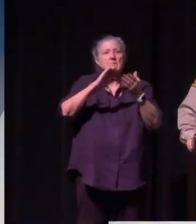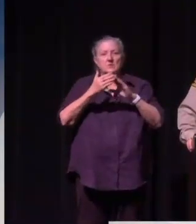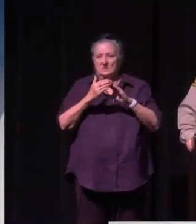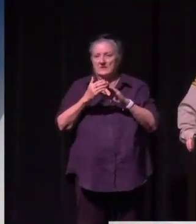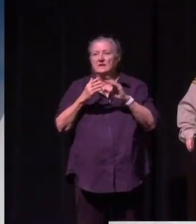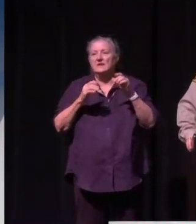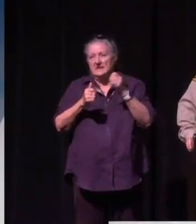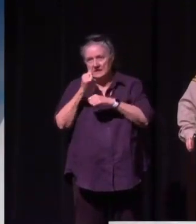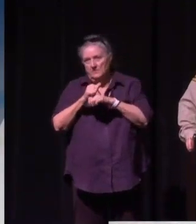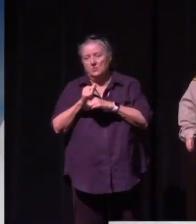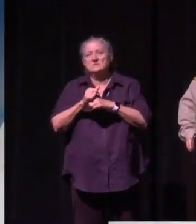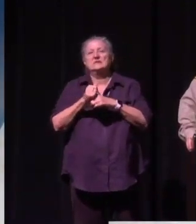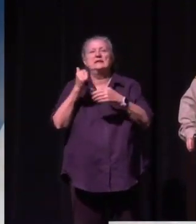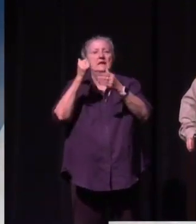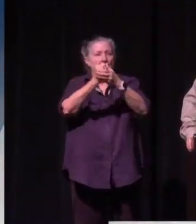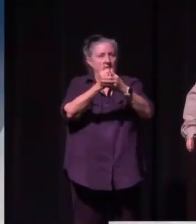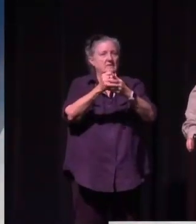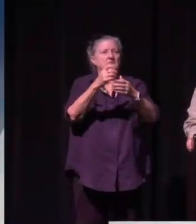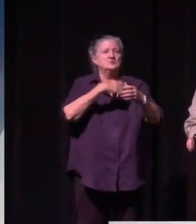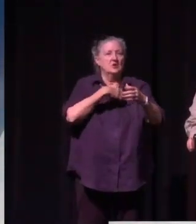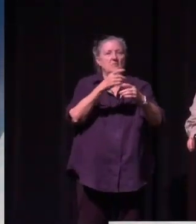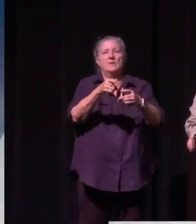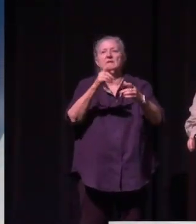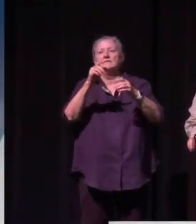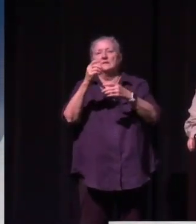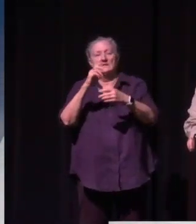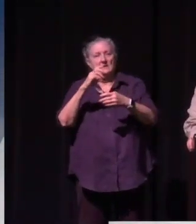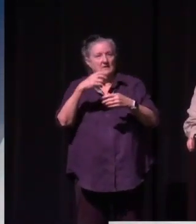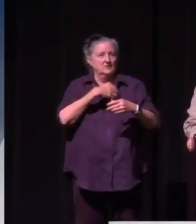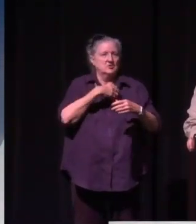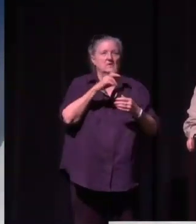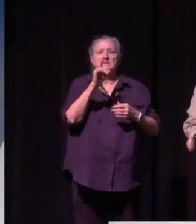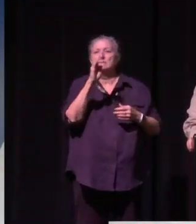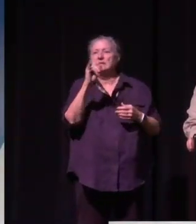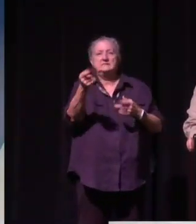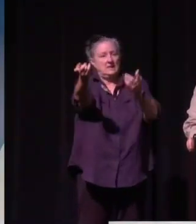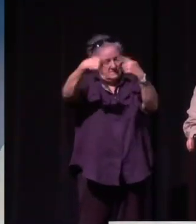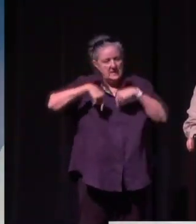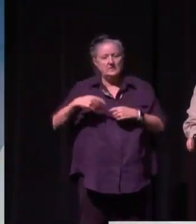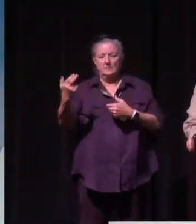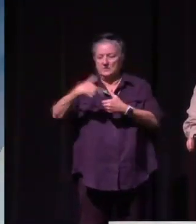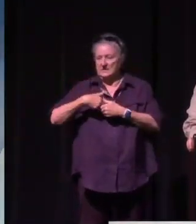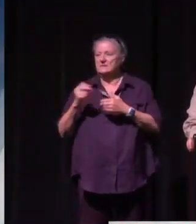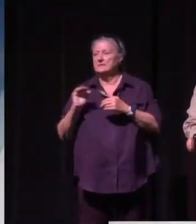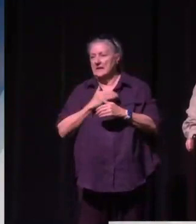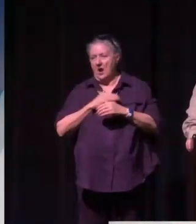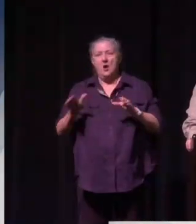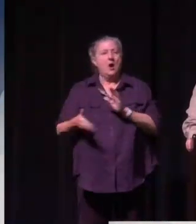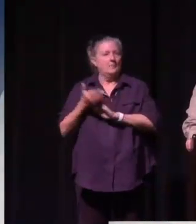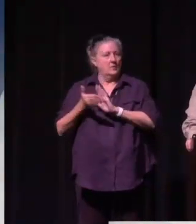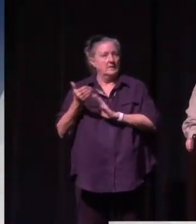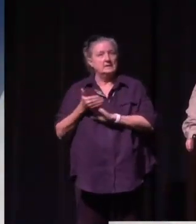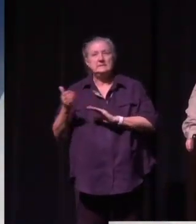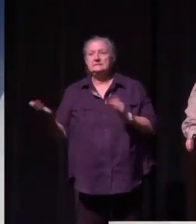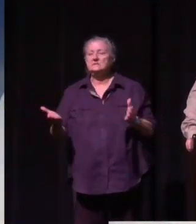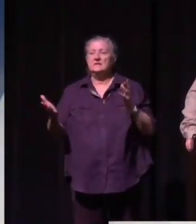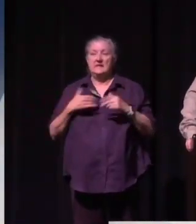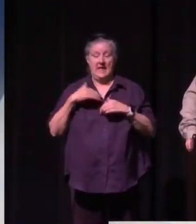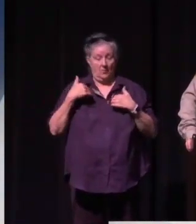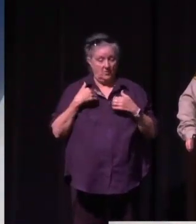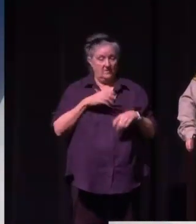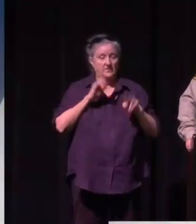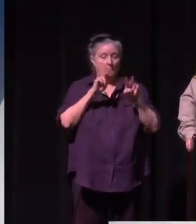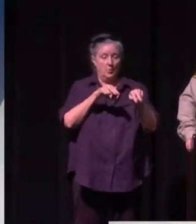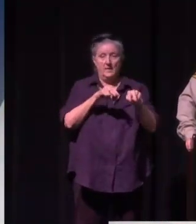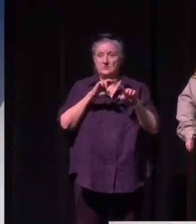by the sheriff, and then the sheriff's deputies in those areas are able to come down here and participate in our operations. In addition to that, we have the